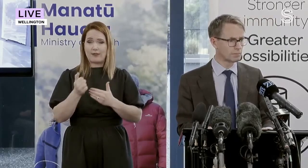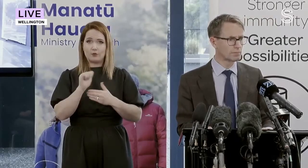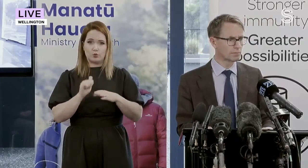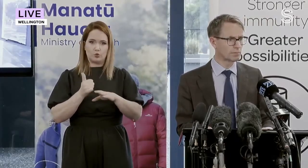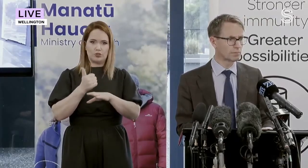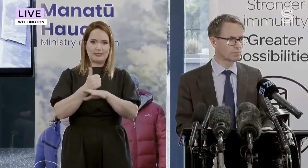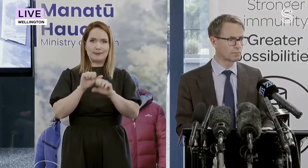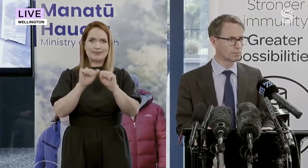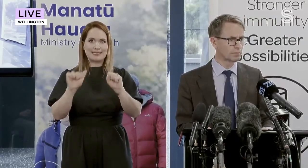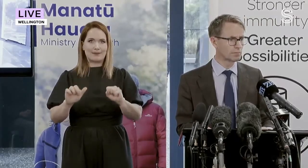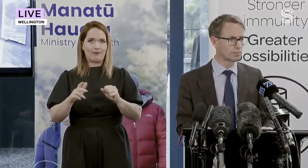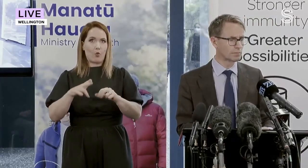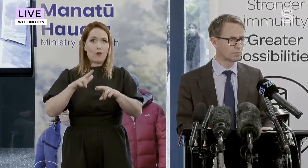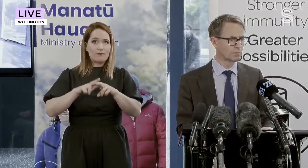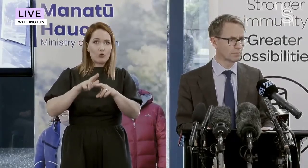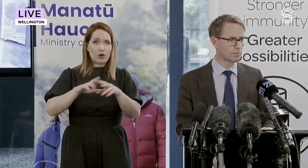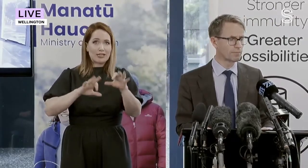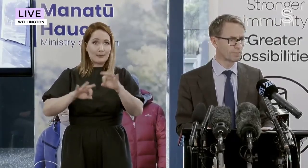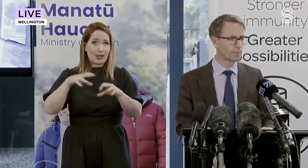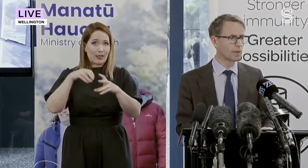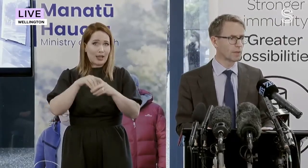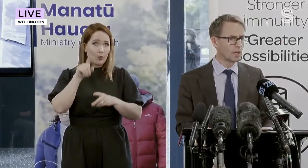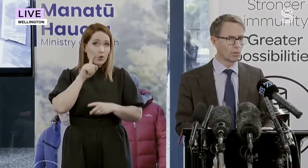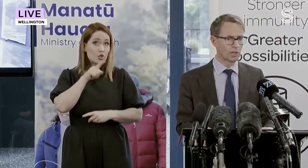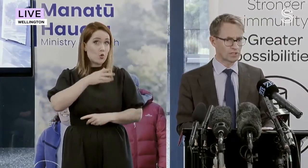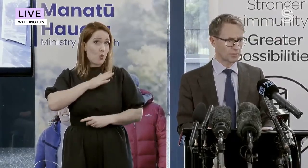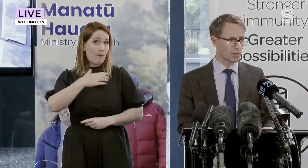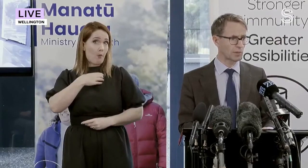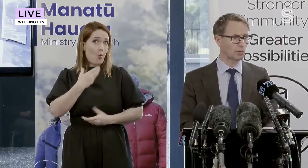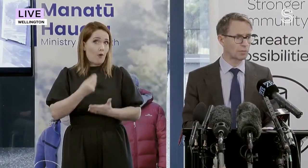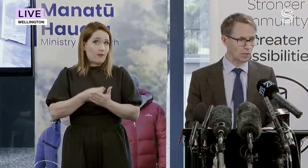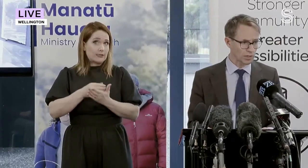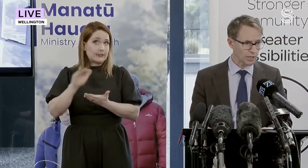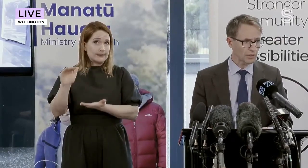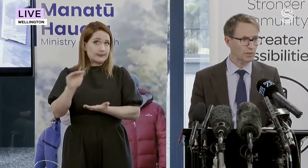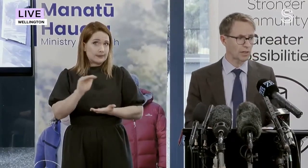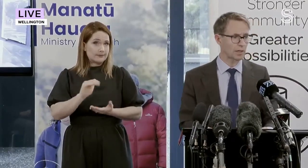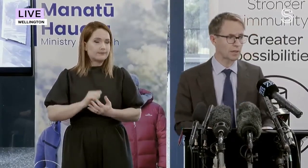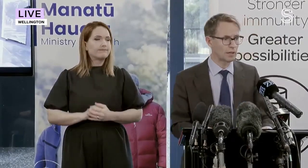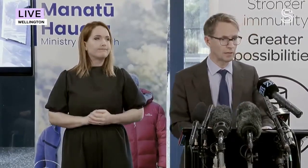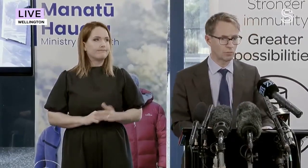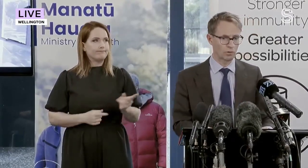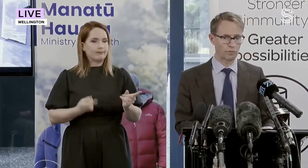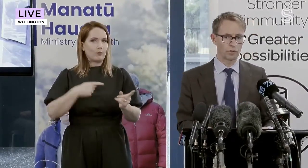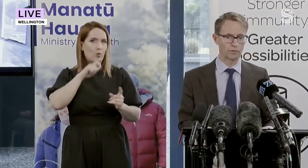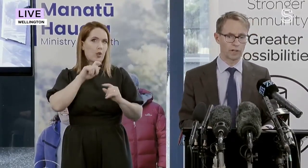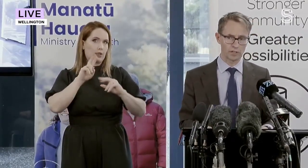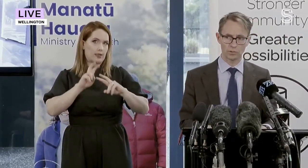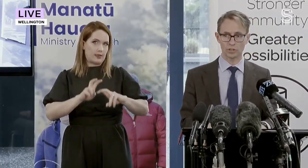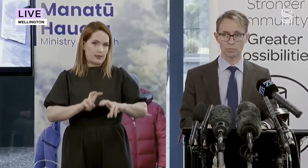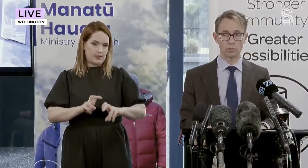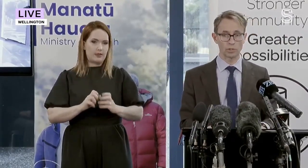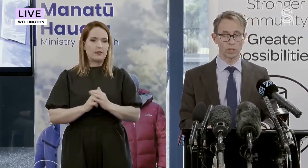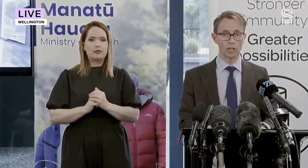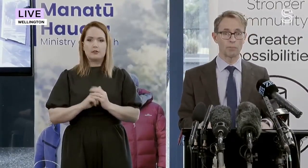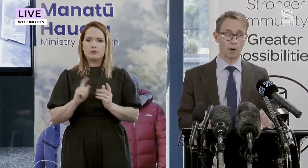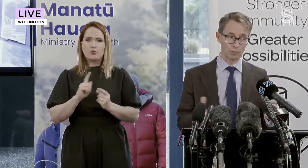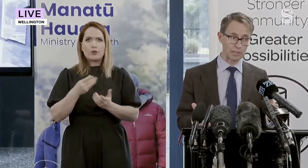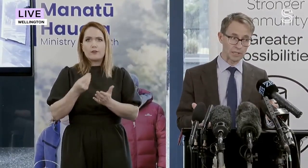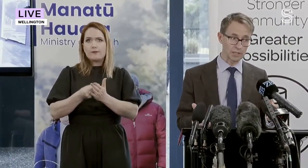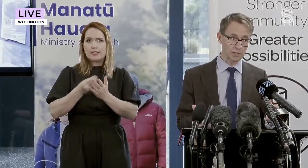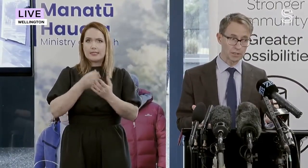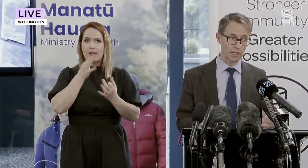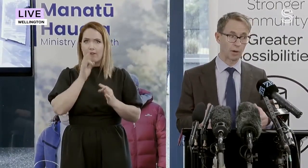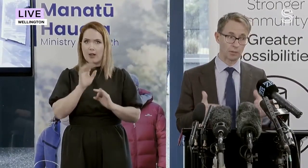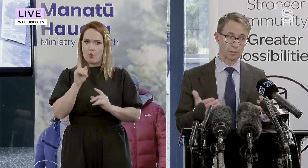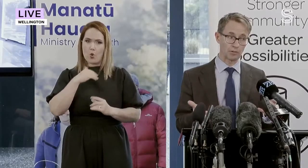fluoride in their wood. Would you like to see more funding for it? Well, that's something we will be looking at what further financial support might